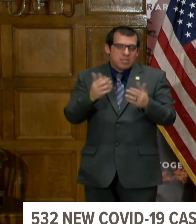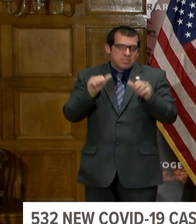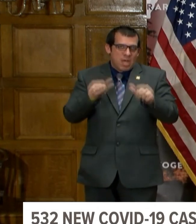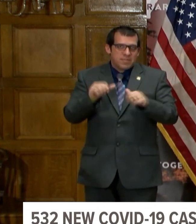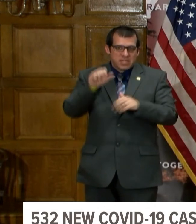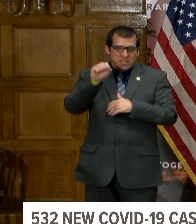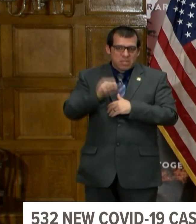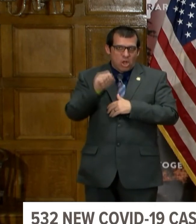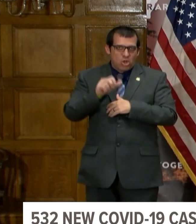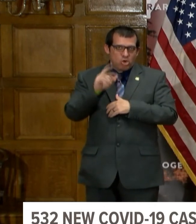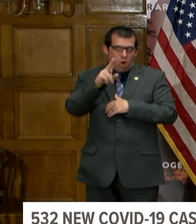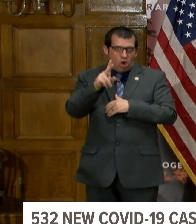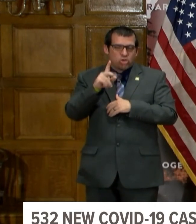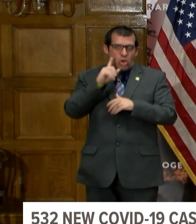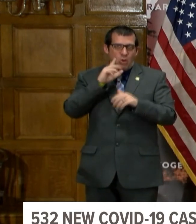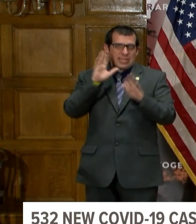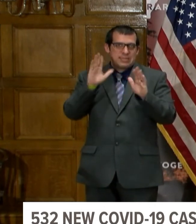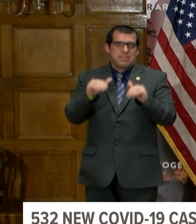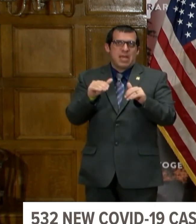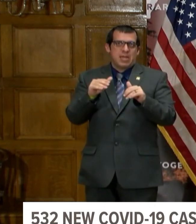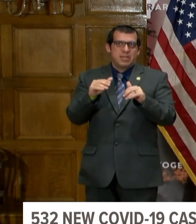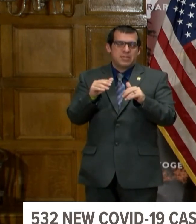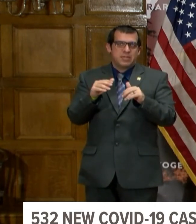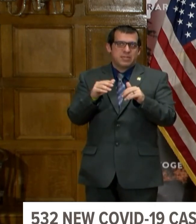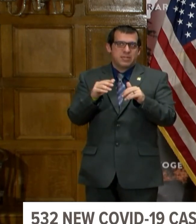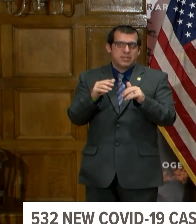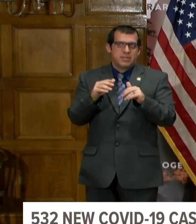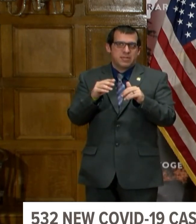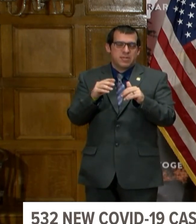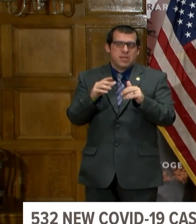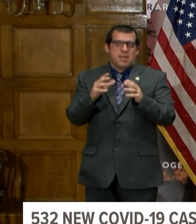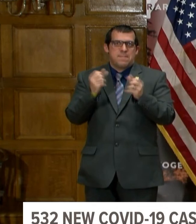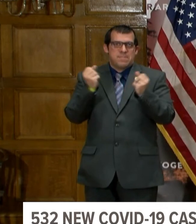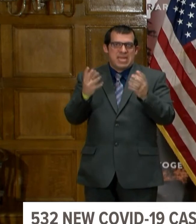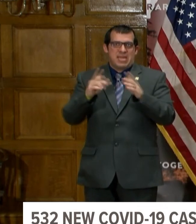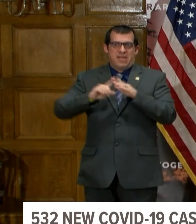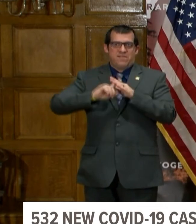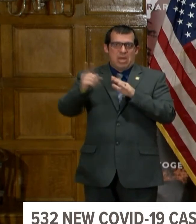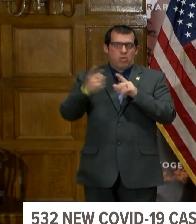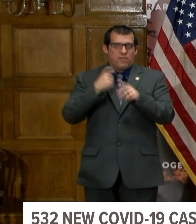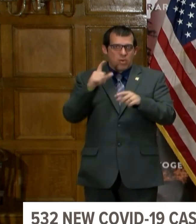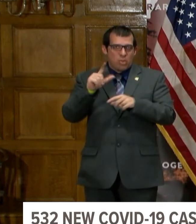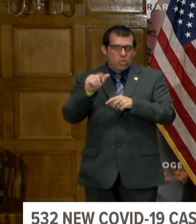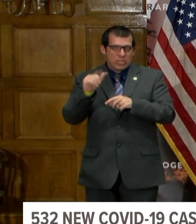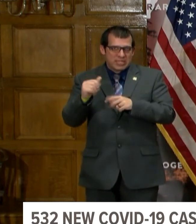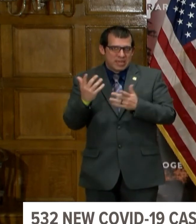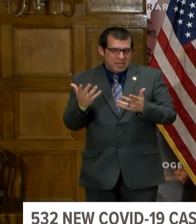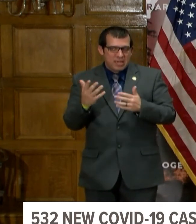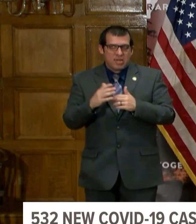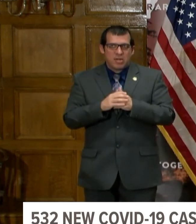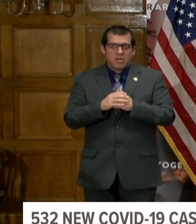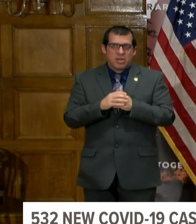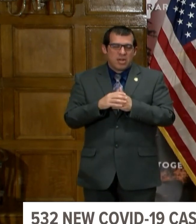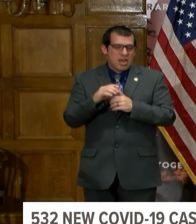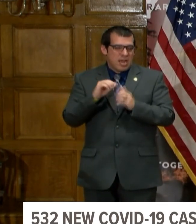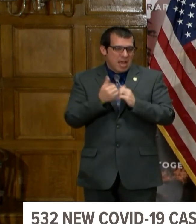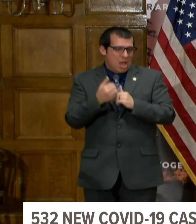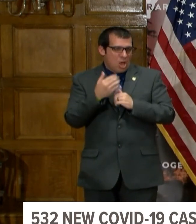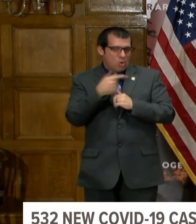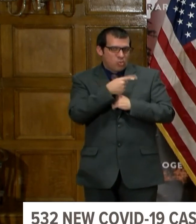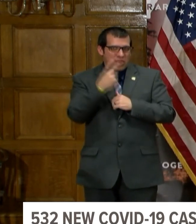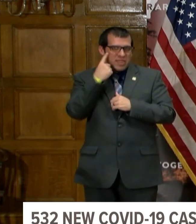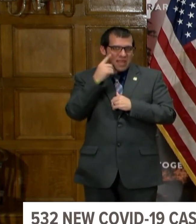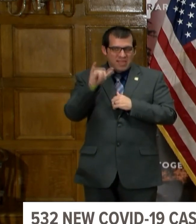can expect a rather large number of evacuees. How well do you think that emergency services in